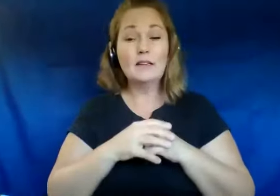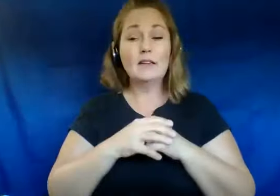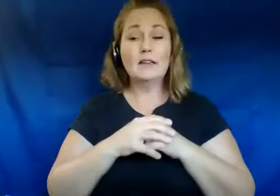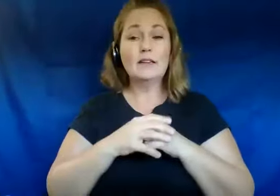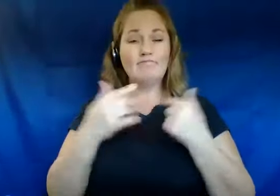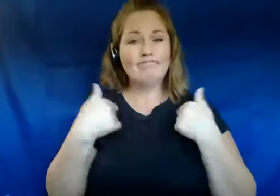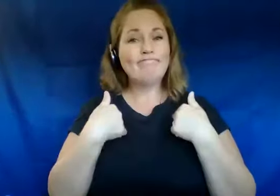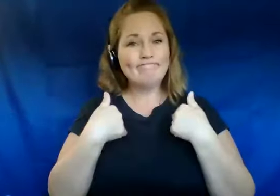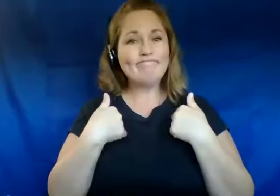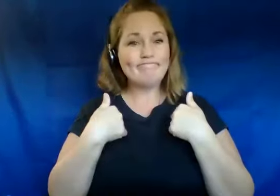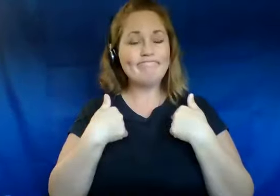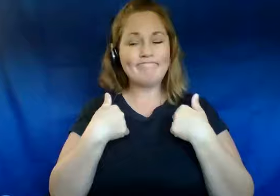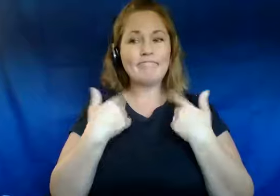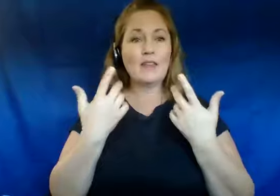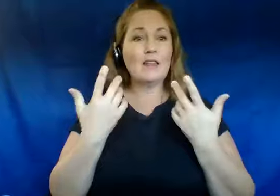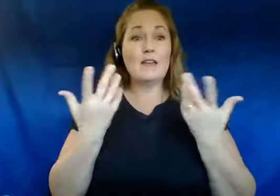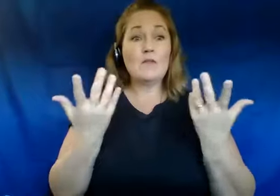is that I ended up